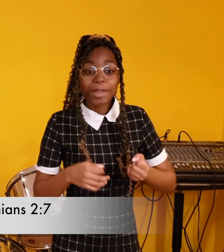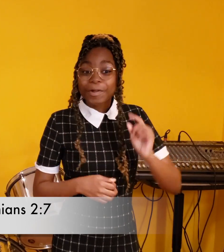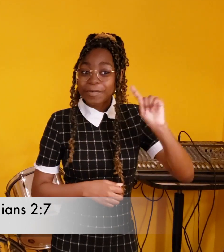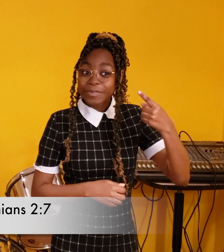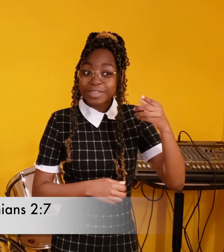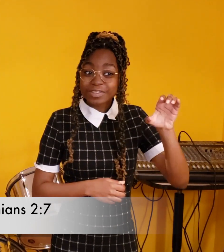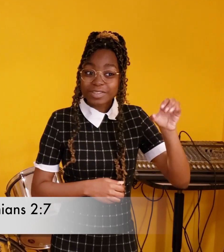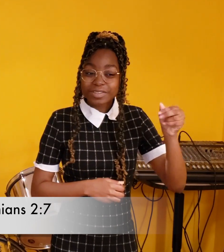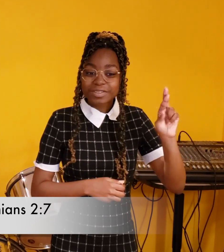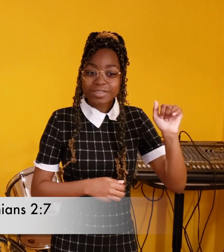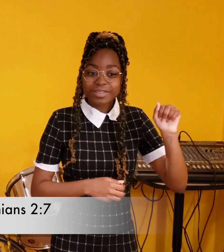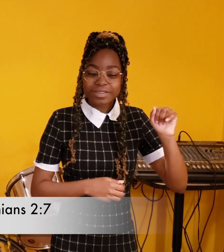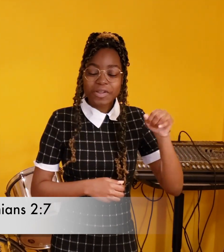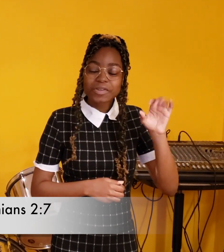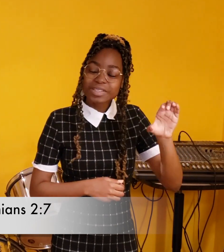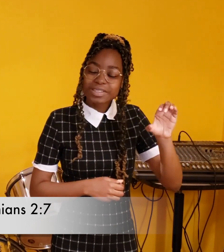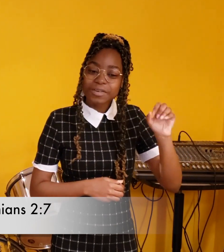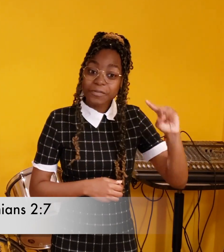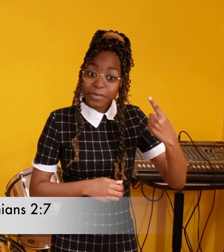1 Corinthians chapter 2, verse 7.